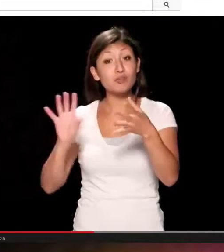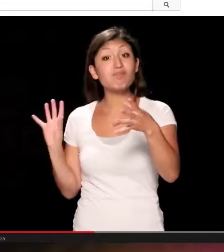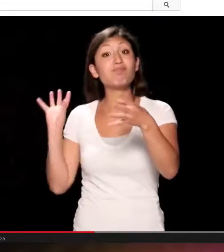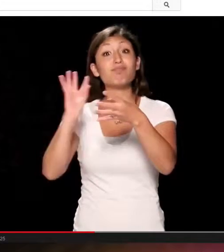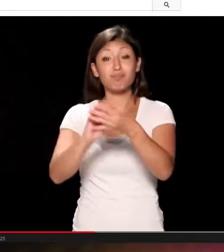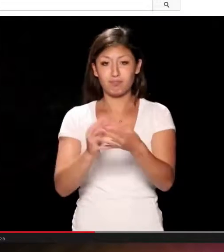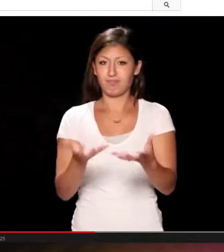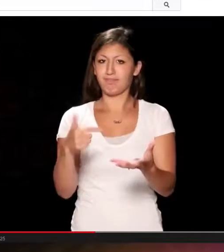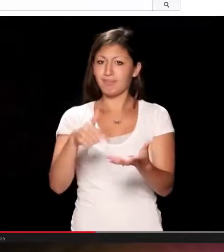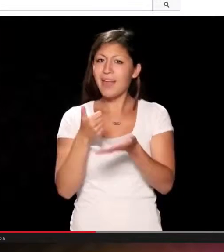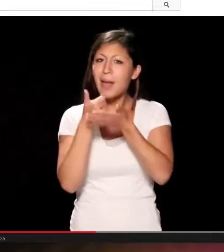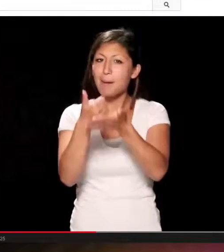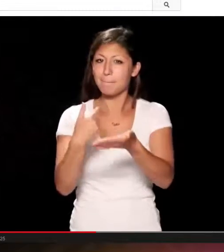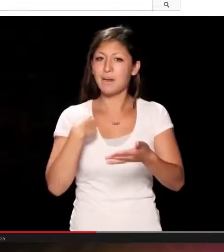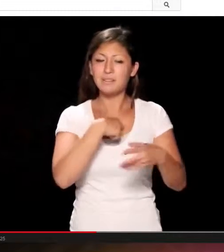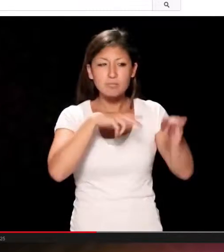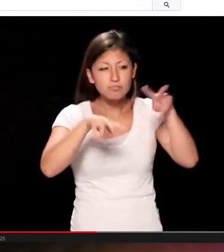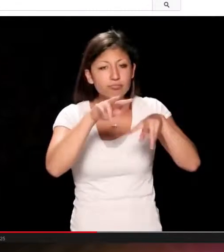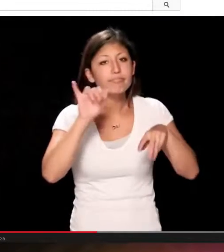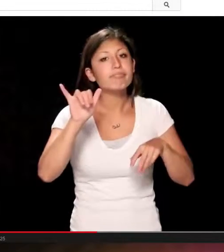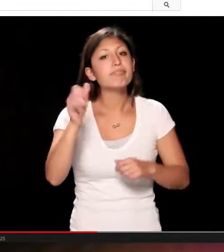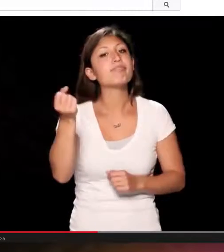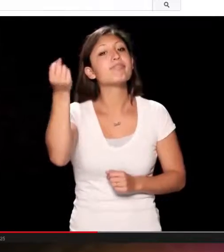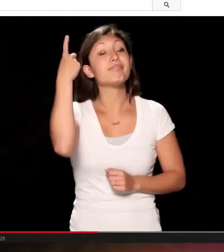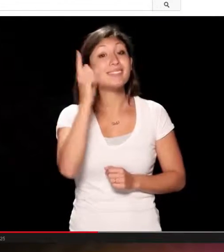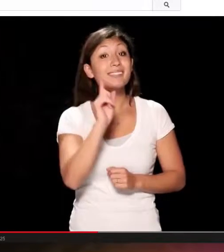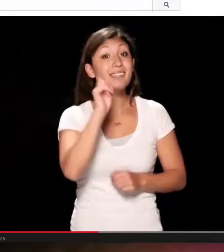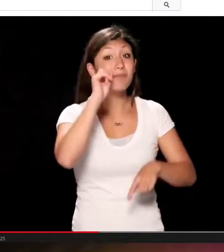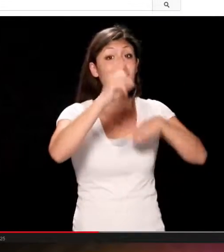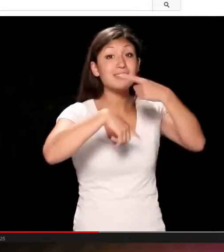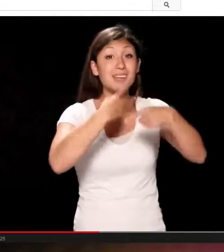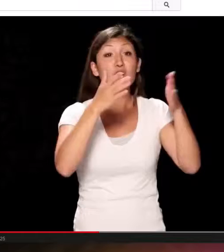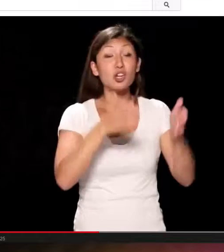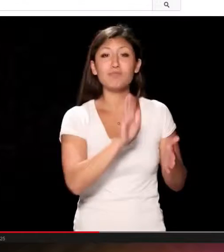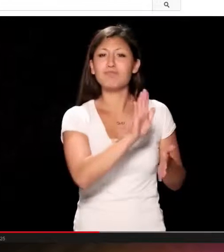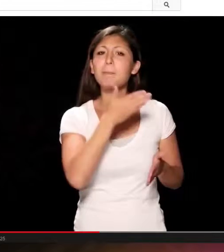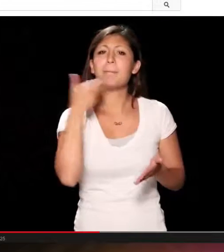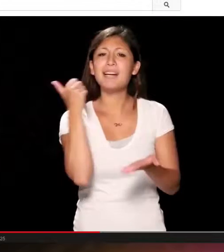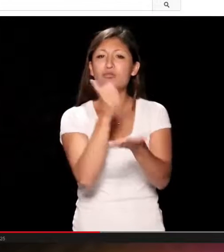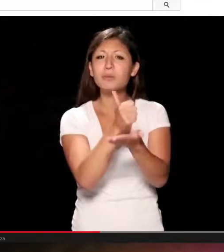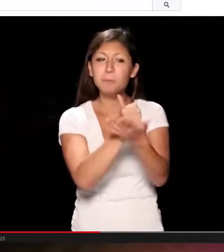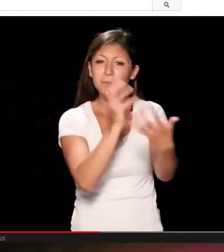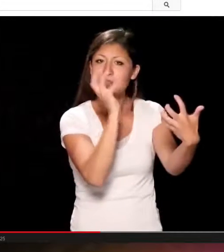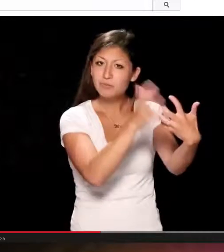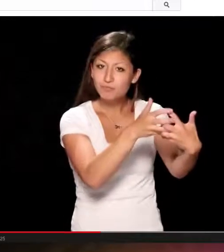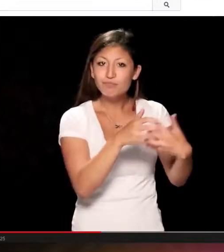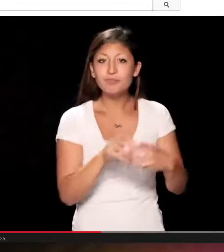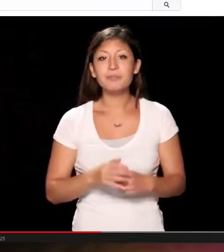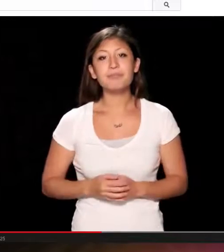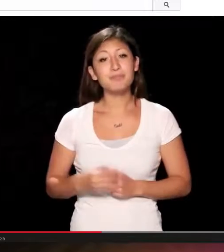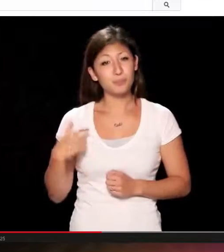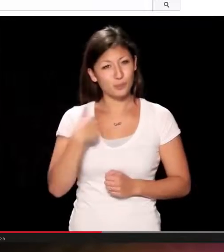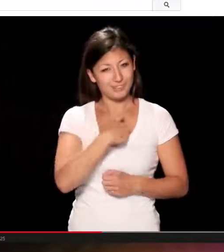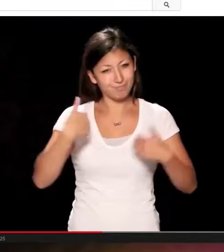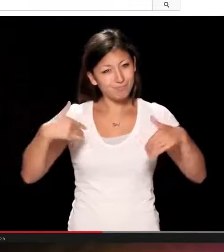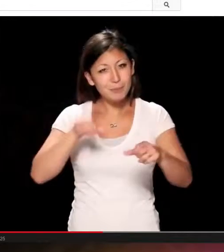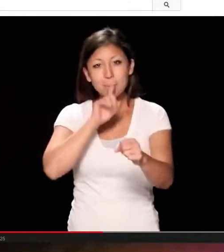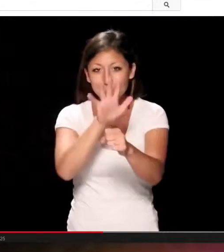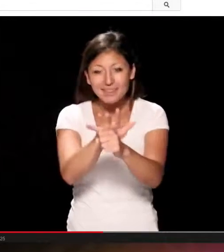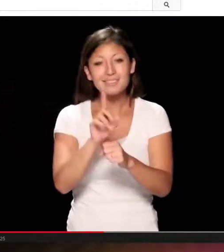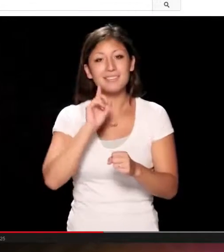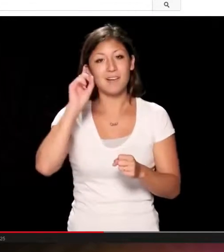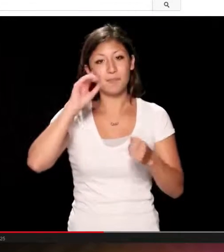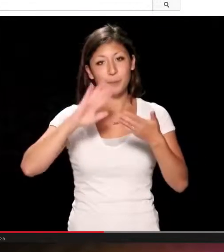will change. Our research really combines that to help analyze and understand deaf signers to better help match